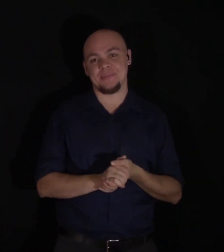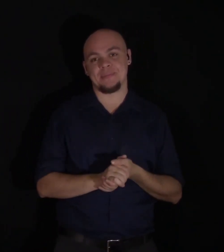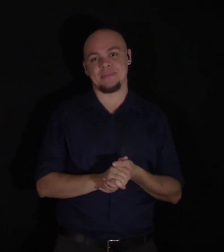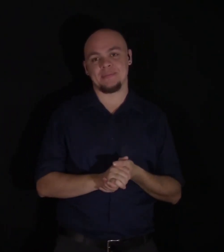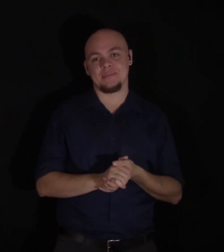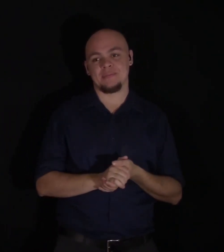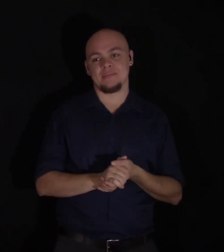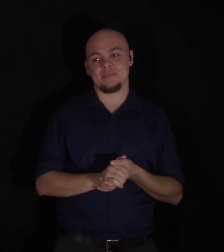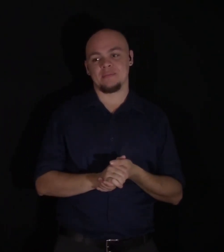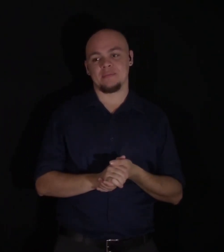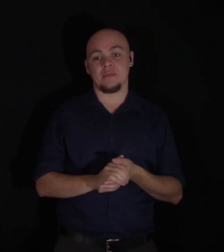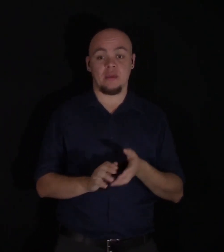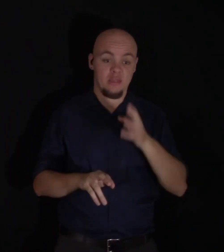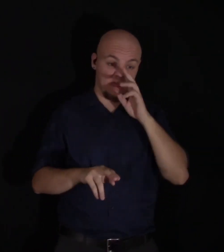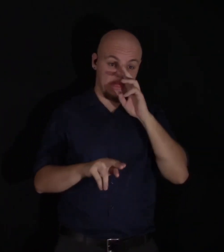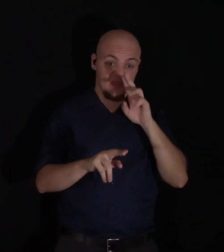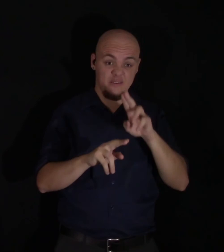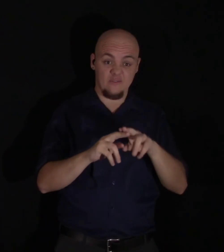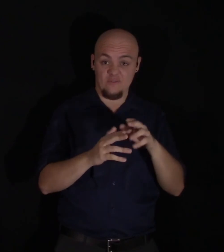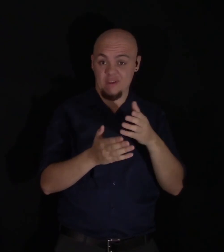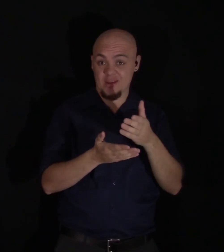I want to get to the fun part here.